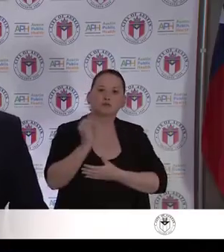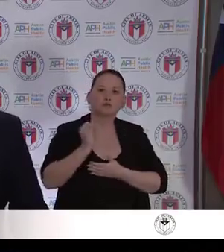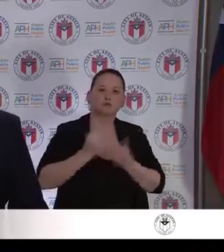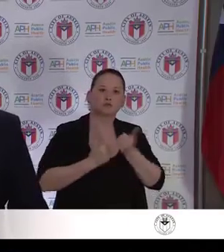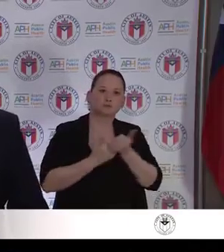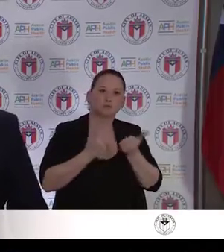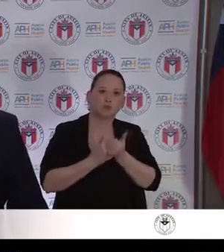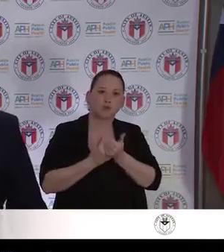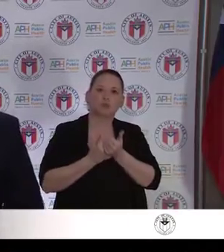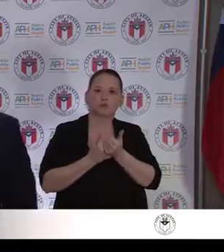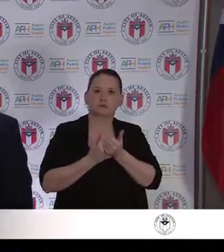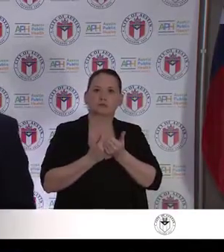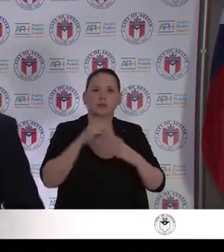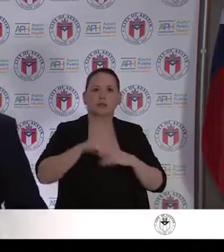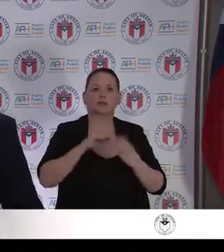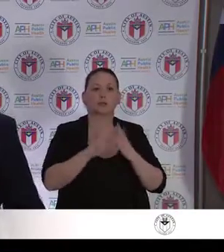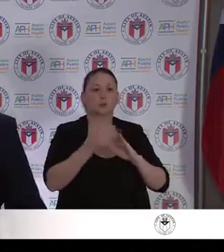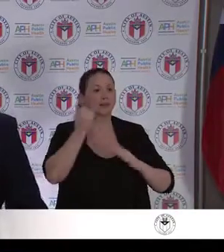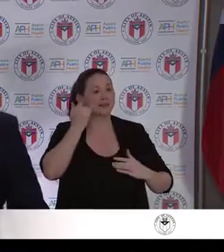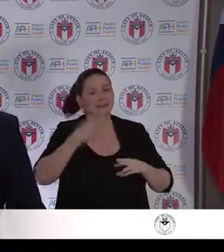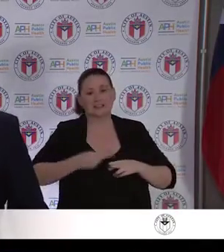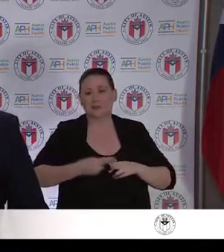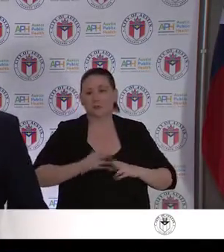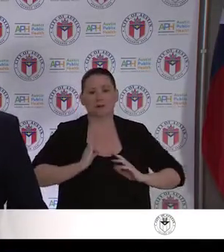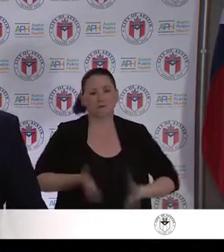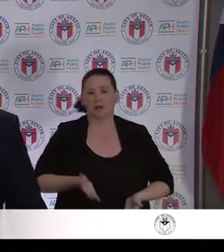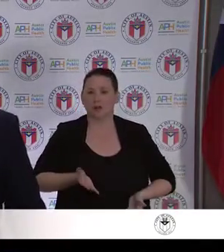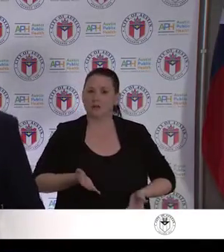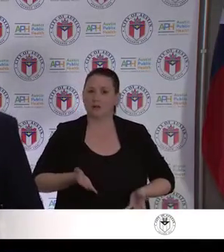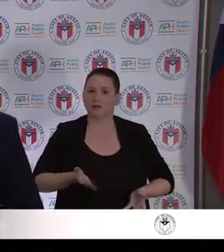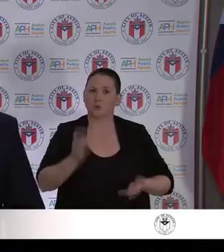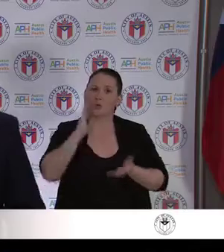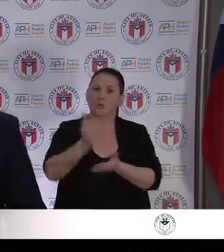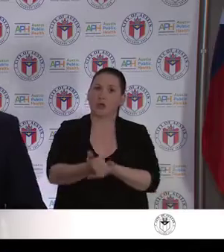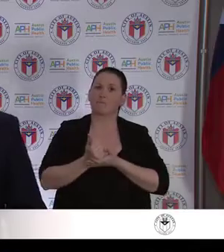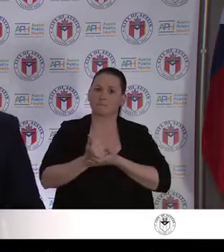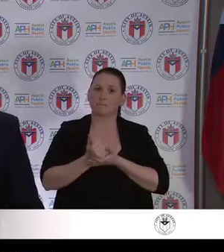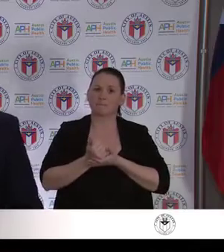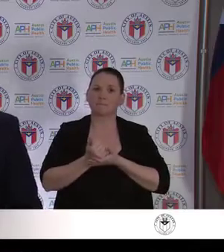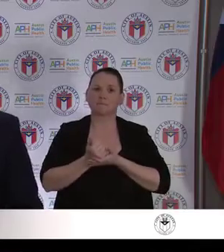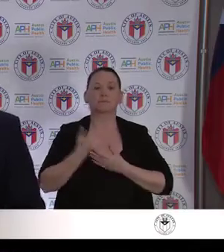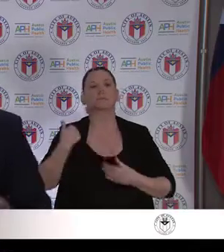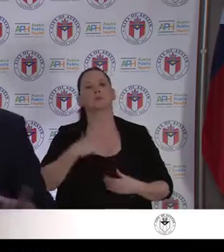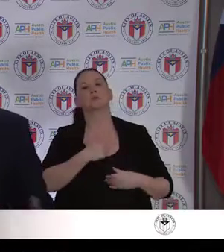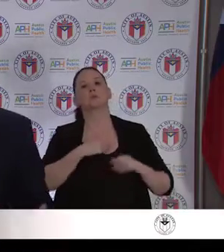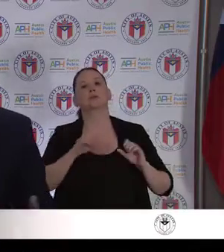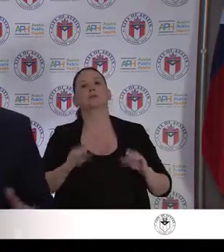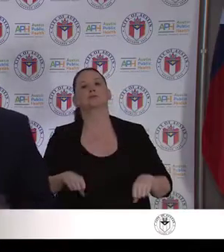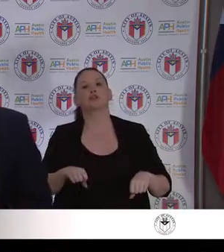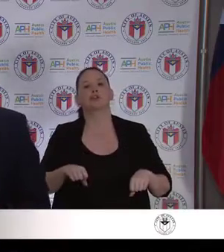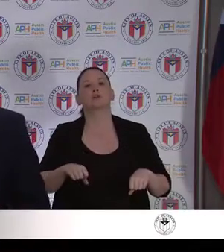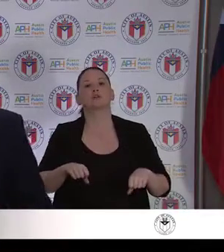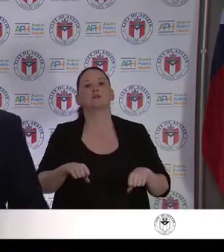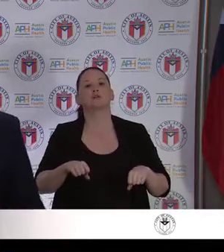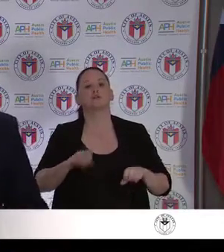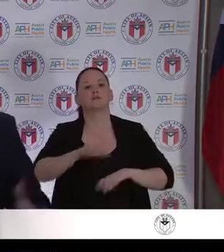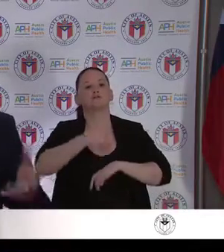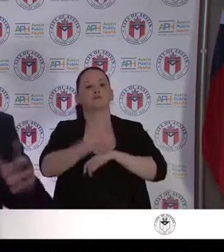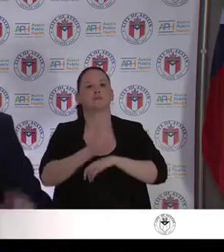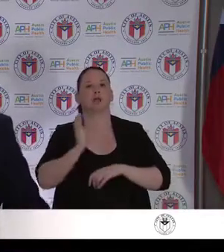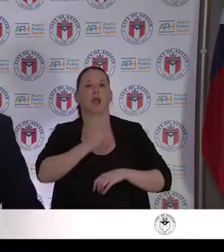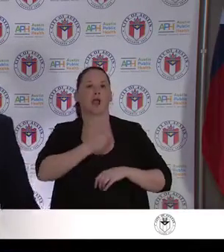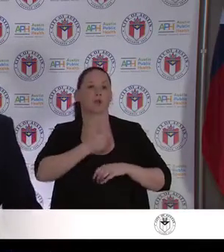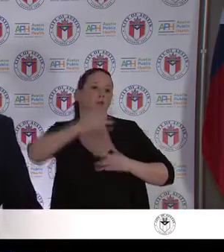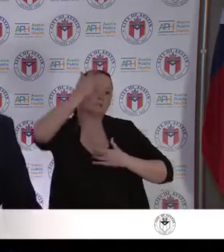come into our community, if only temporarily. We could be able to implement